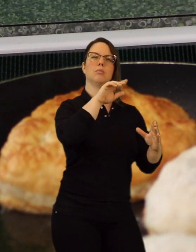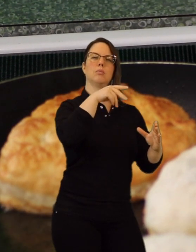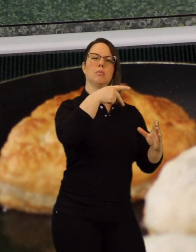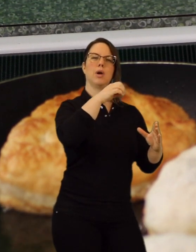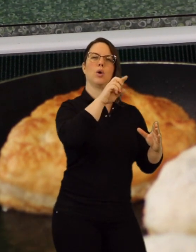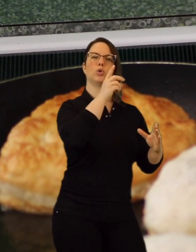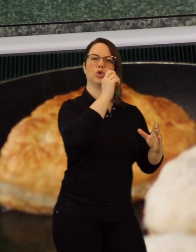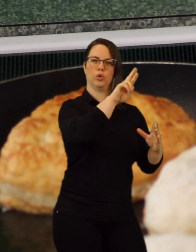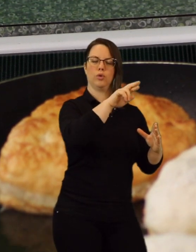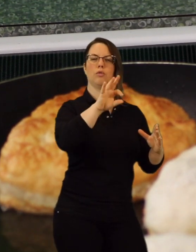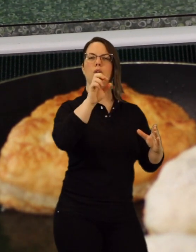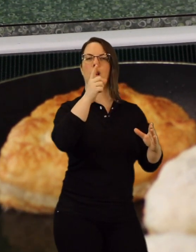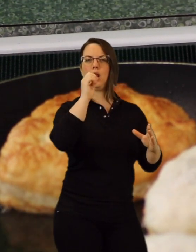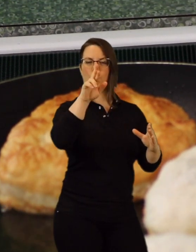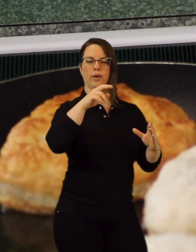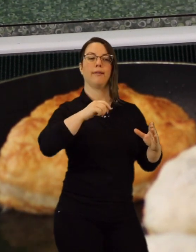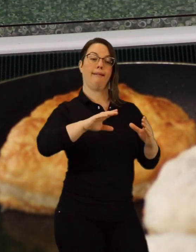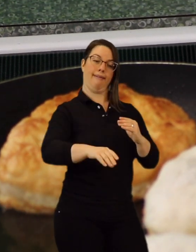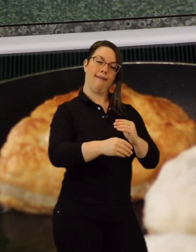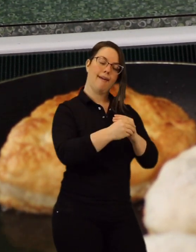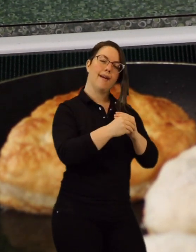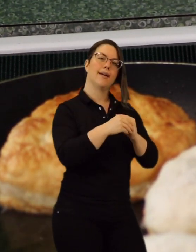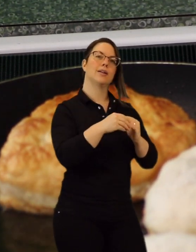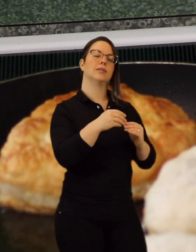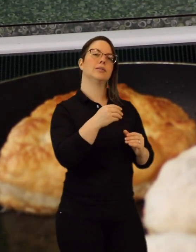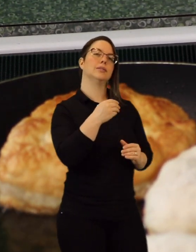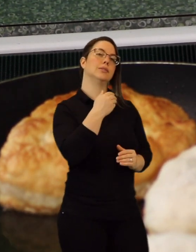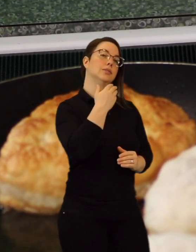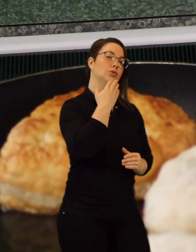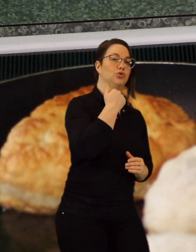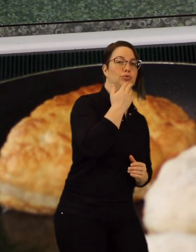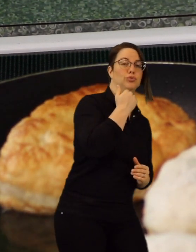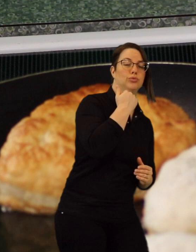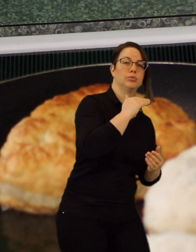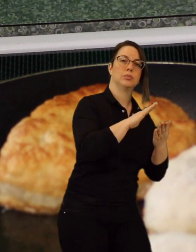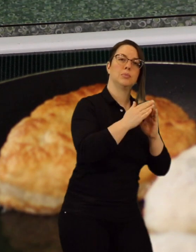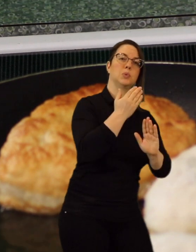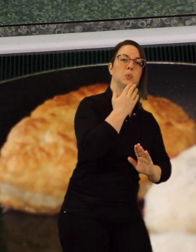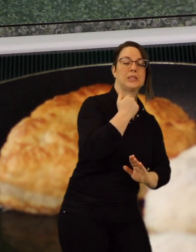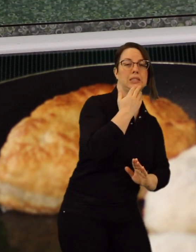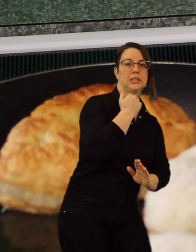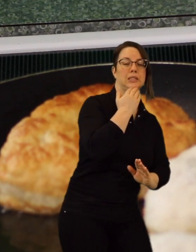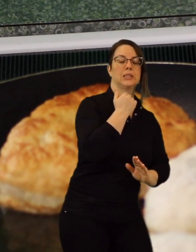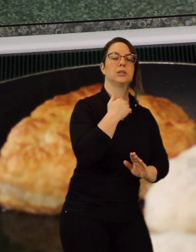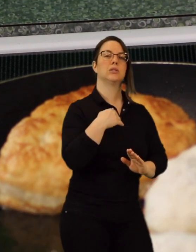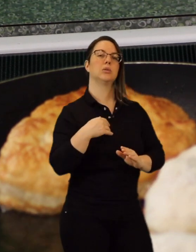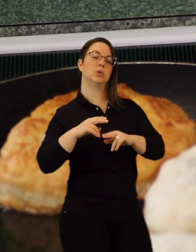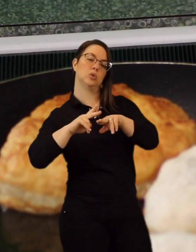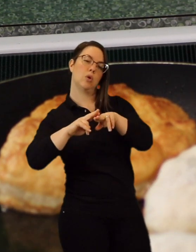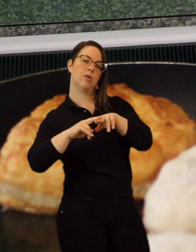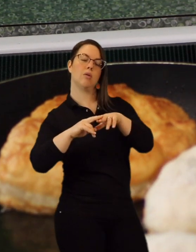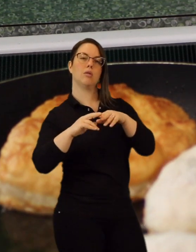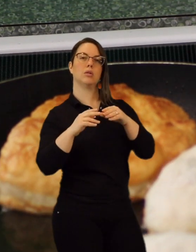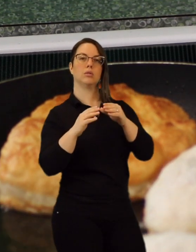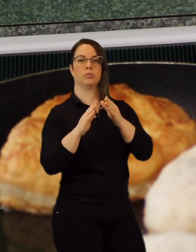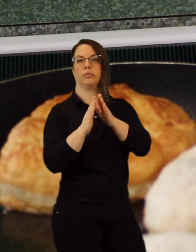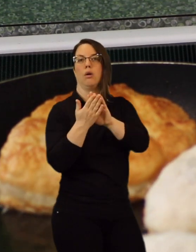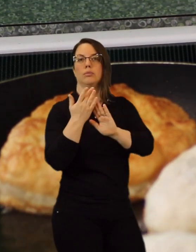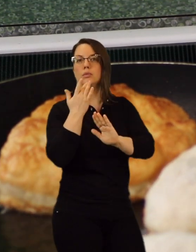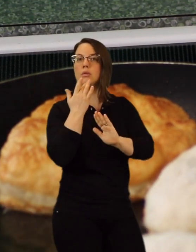sweeter, obviously. Put in a little bit of salt, make it saltier. I know people who use milk instead of